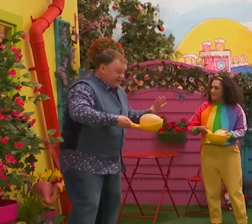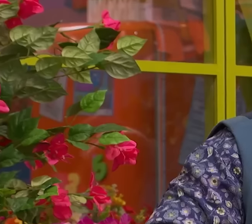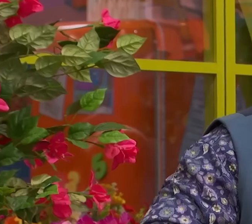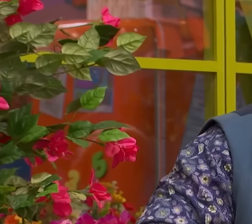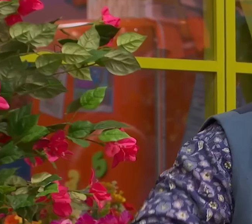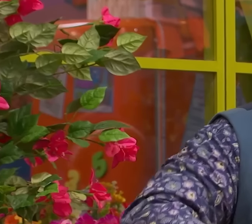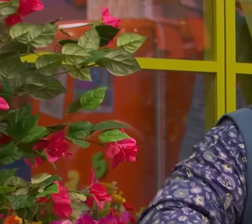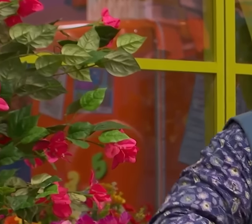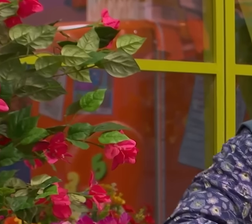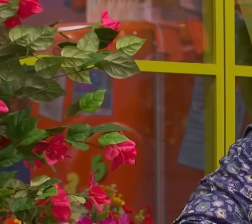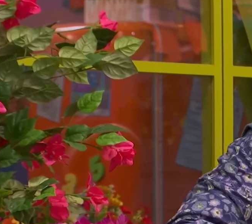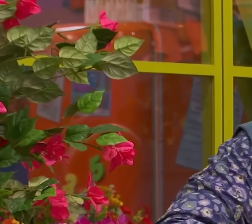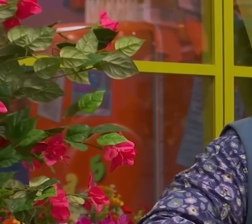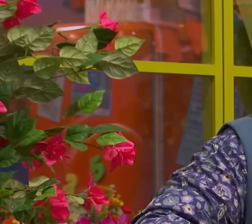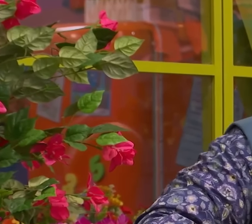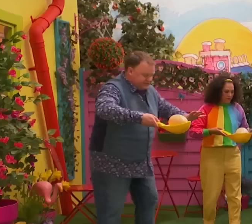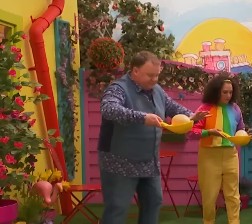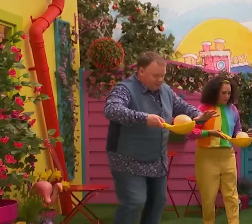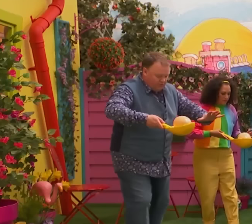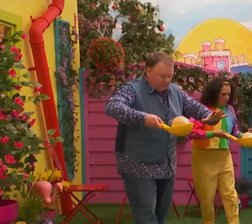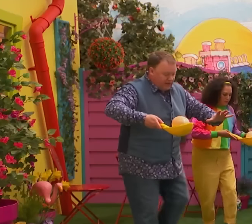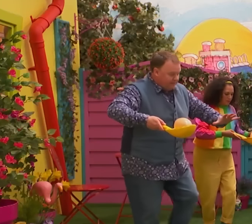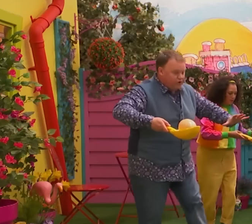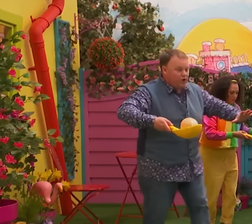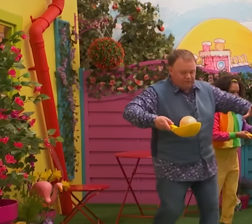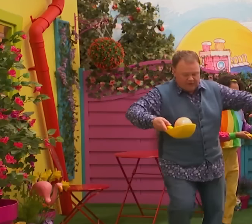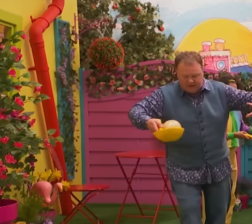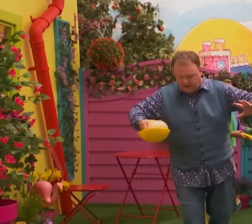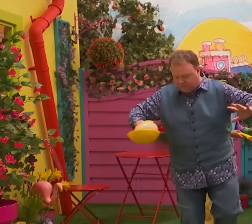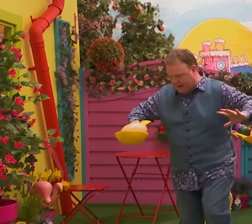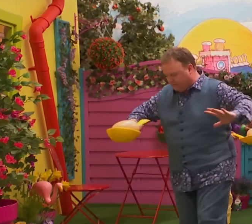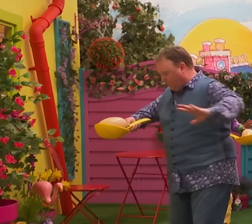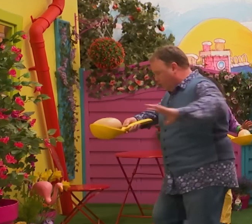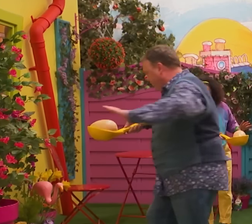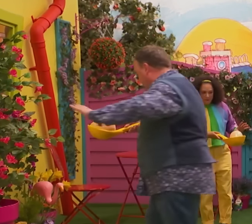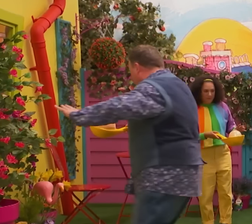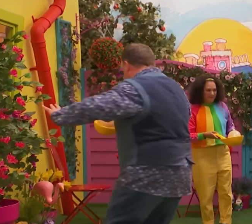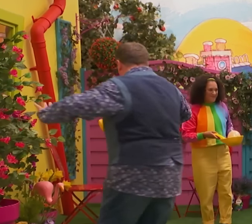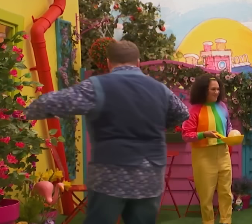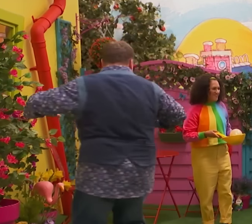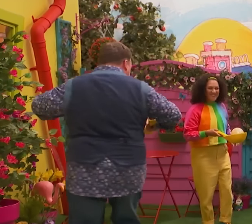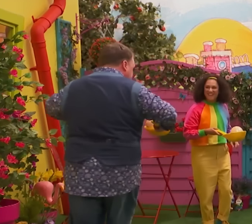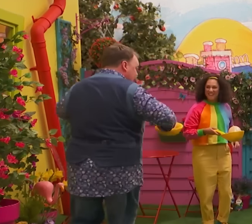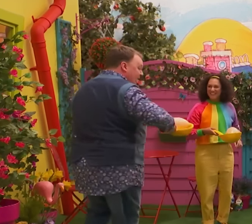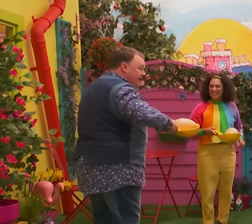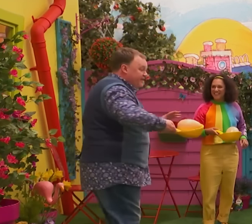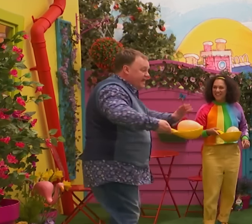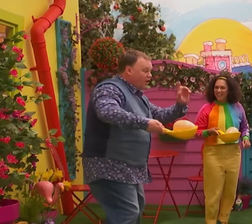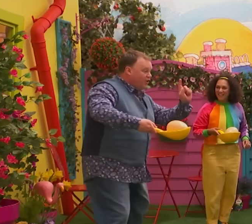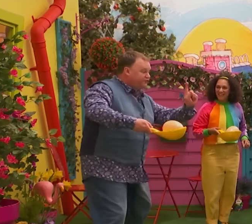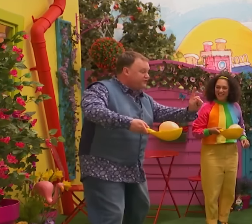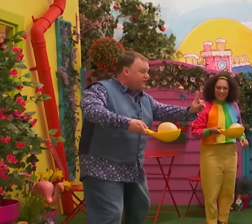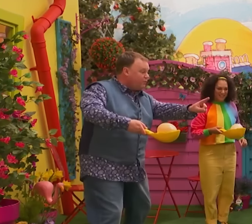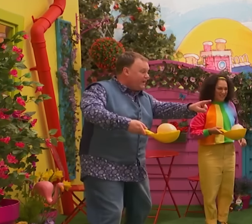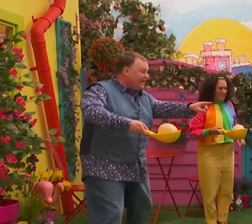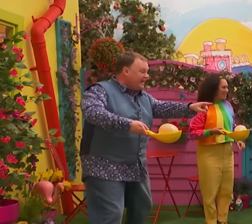first person to carry their egg in the spoon, manoeuvre around all of the obstacles, and then off to the winning